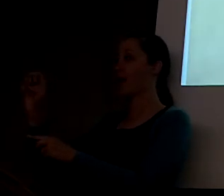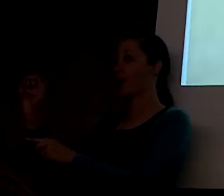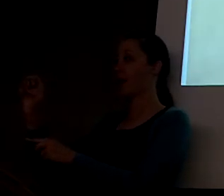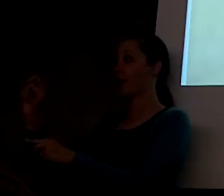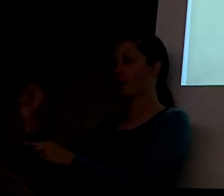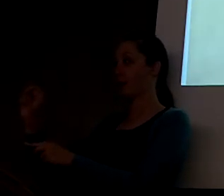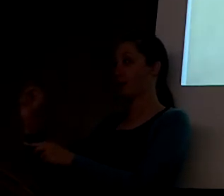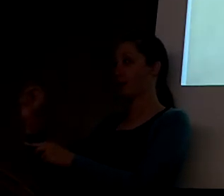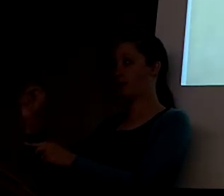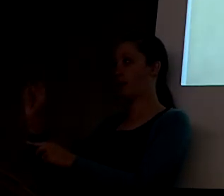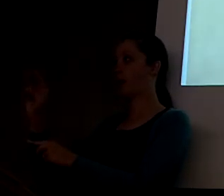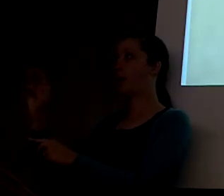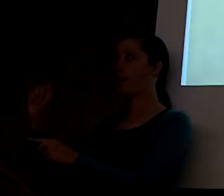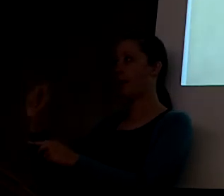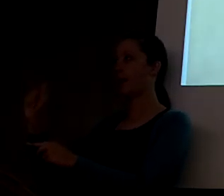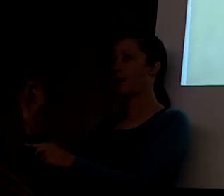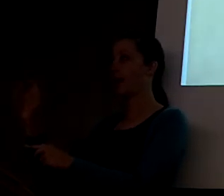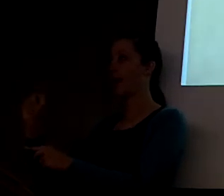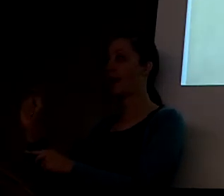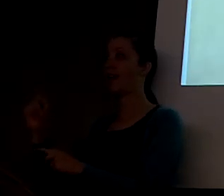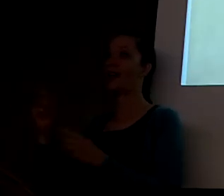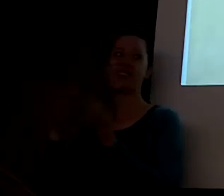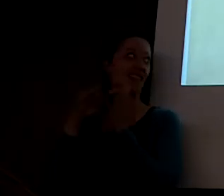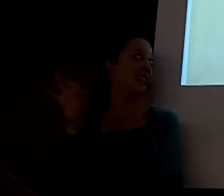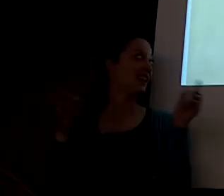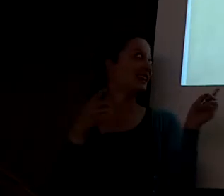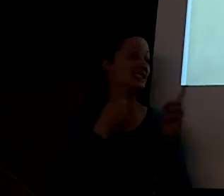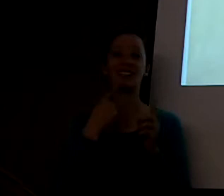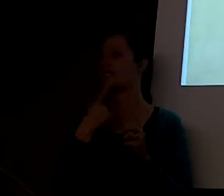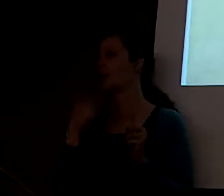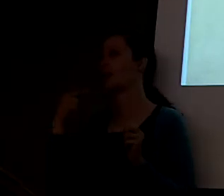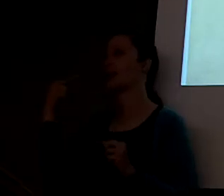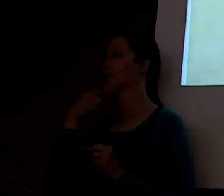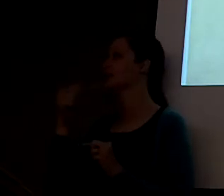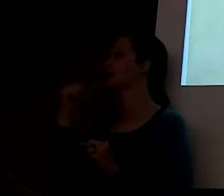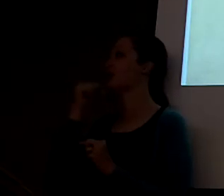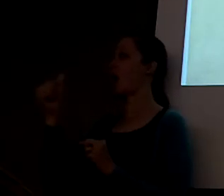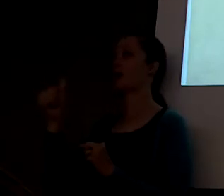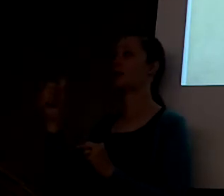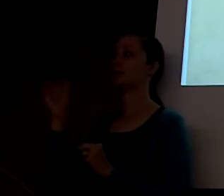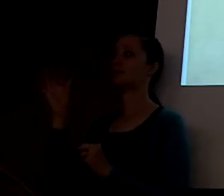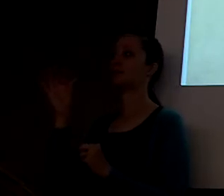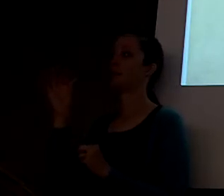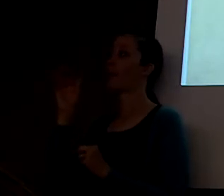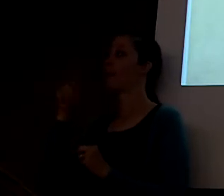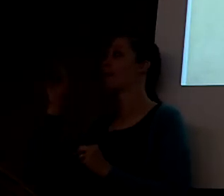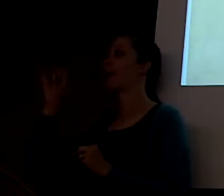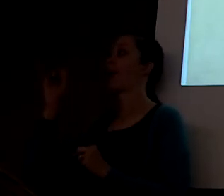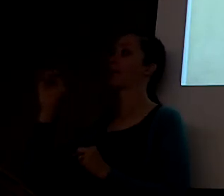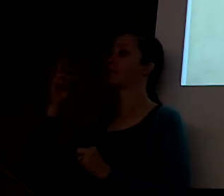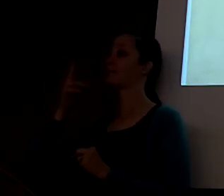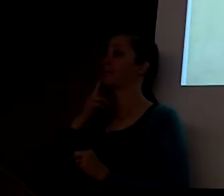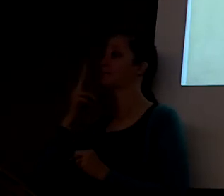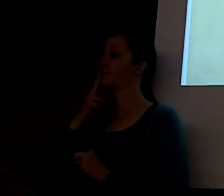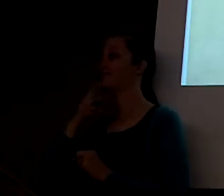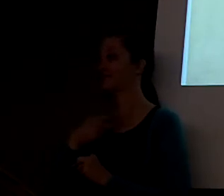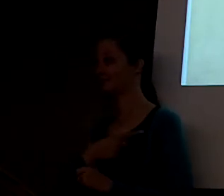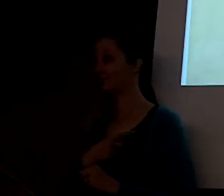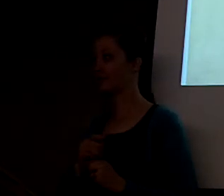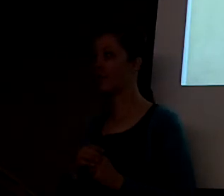Pipe. Cis n'est pas une pipe. And by Manet. His name